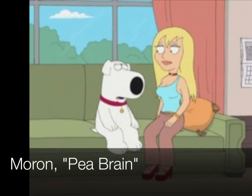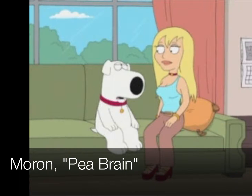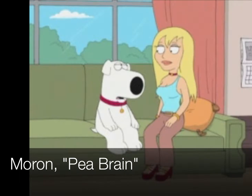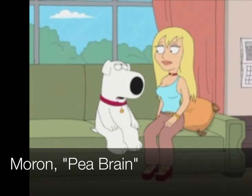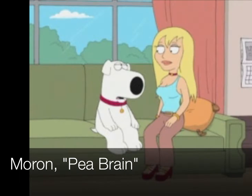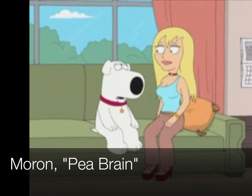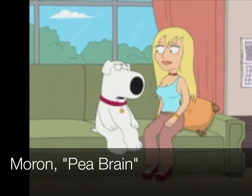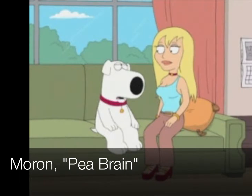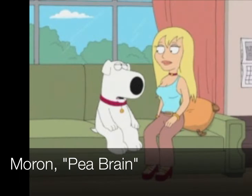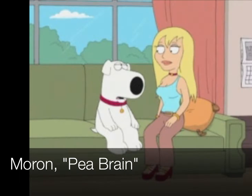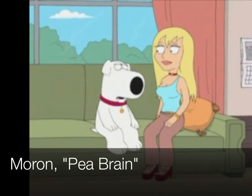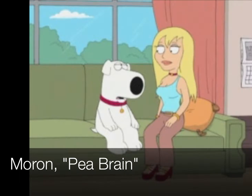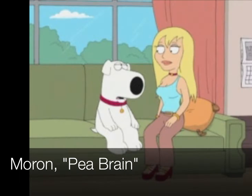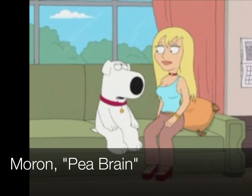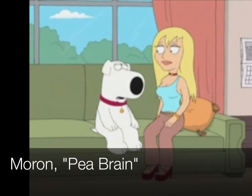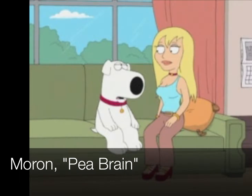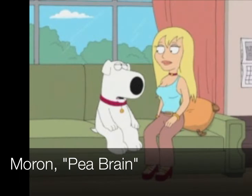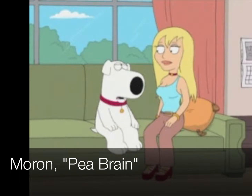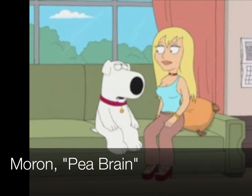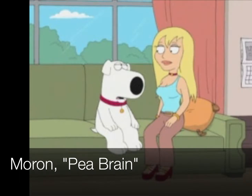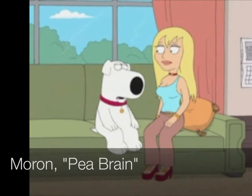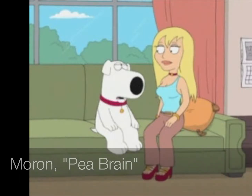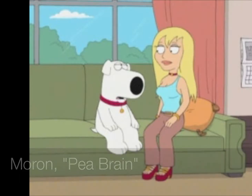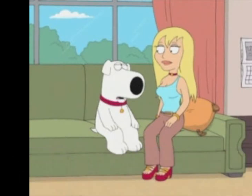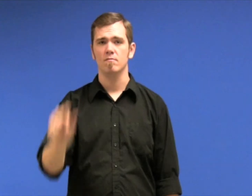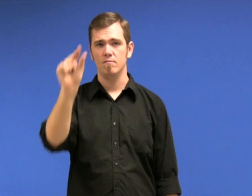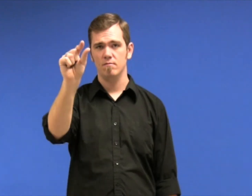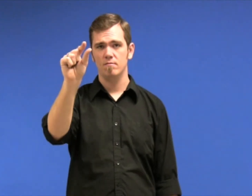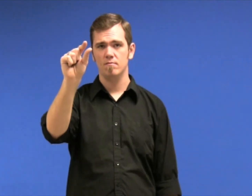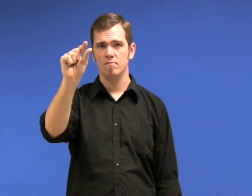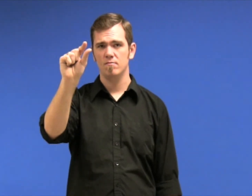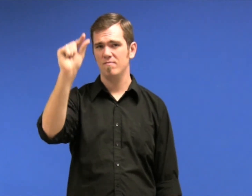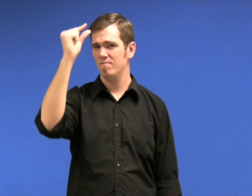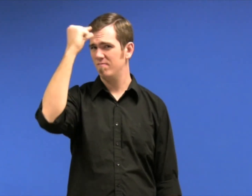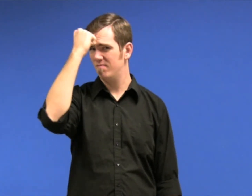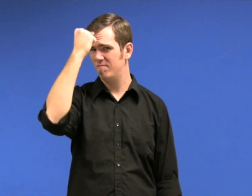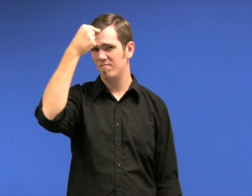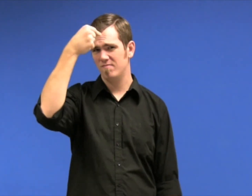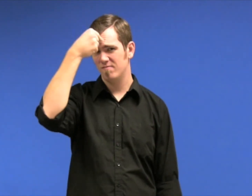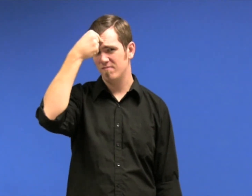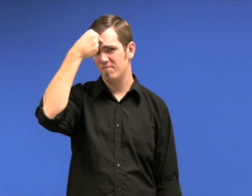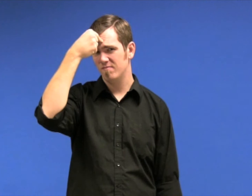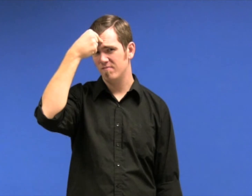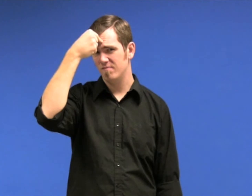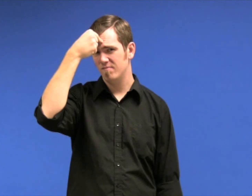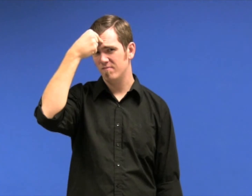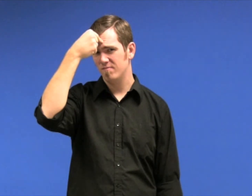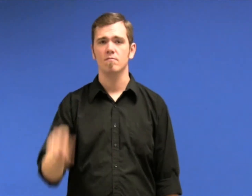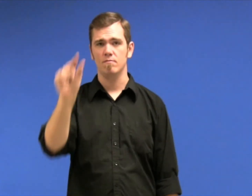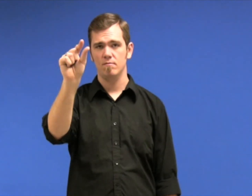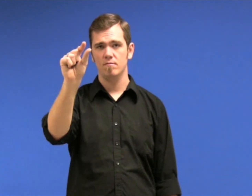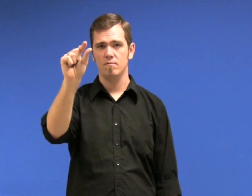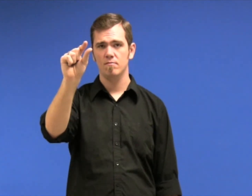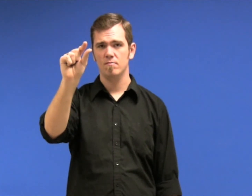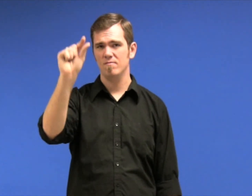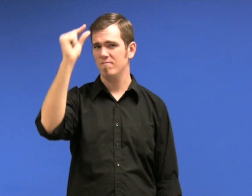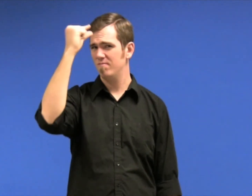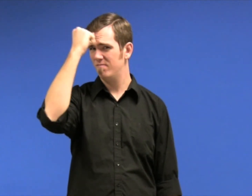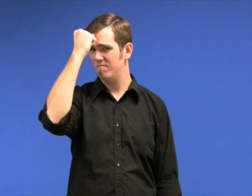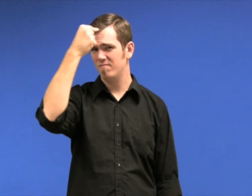All right, the sign for moron kind of looks like pea brain, and it's a G hand and it draws a small brain. So,